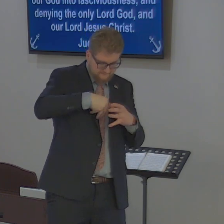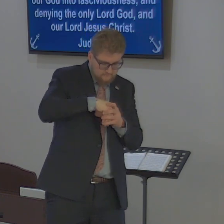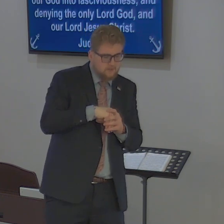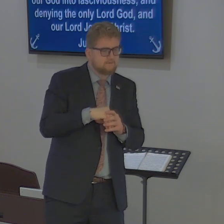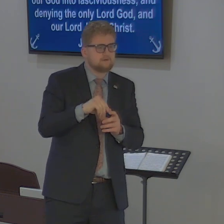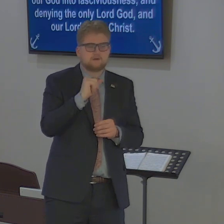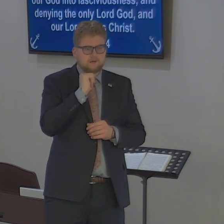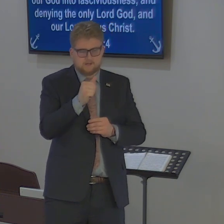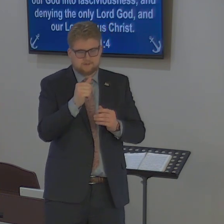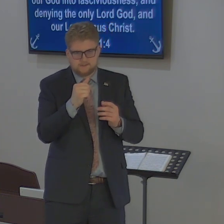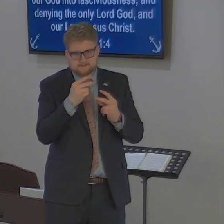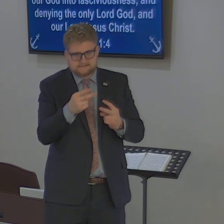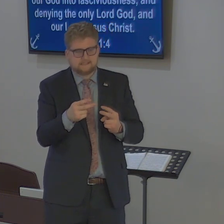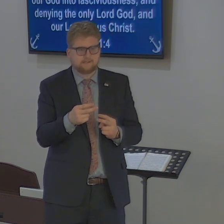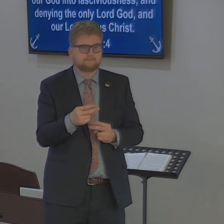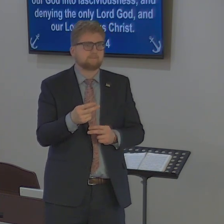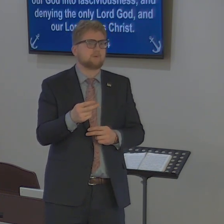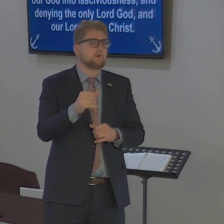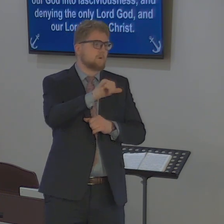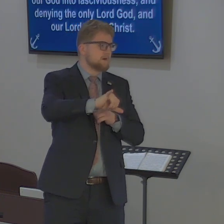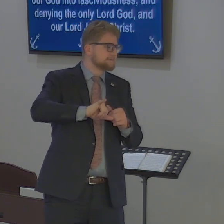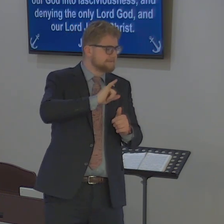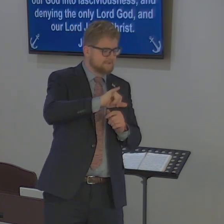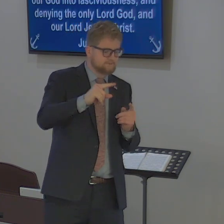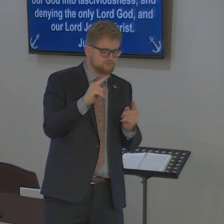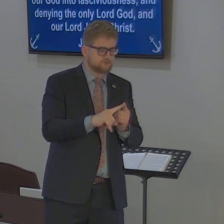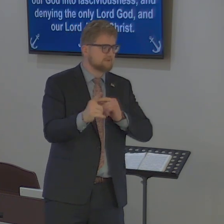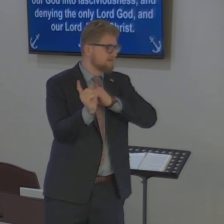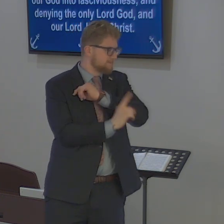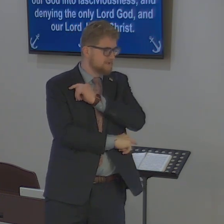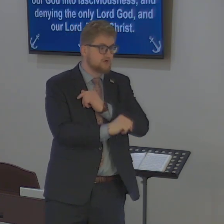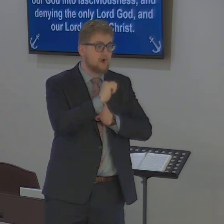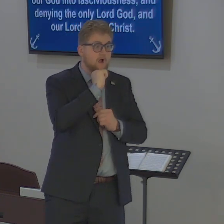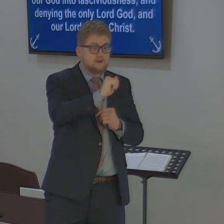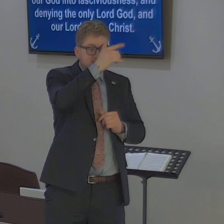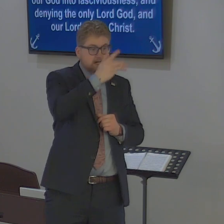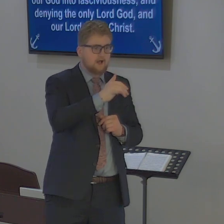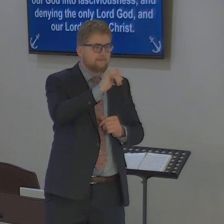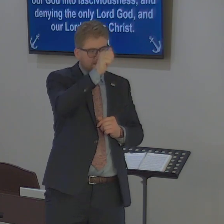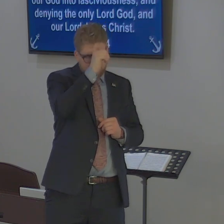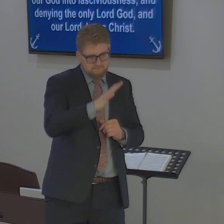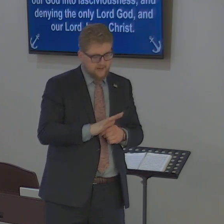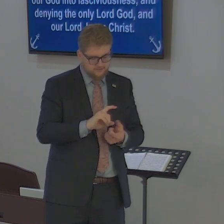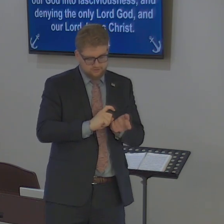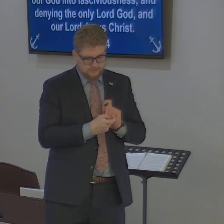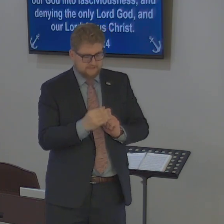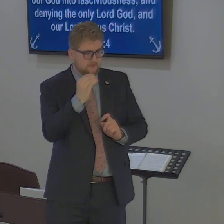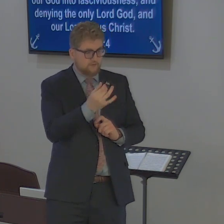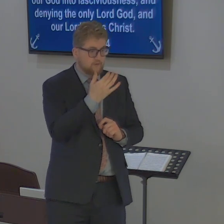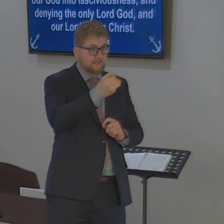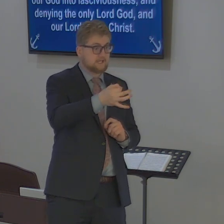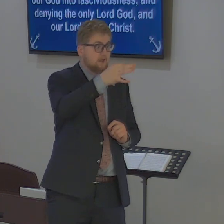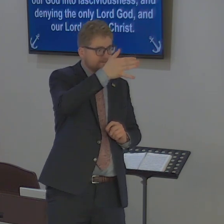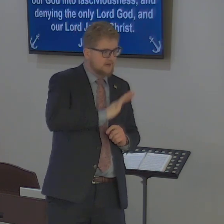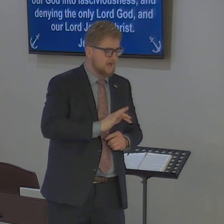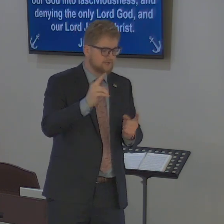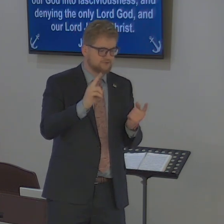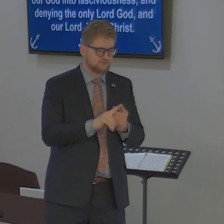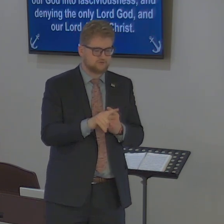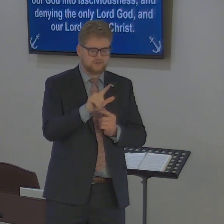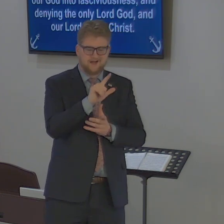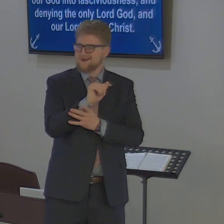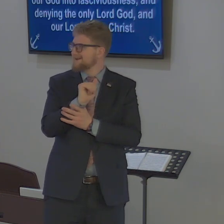old ordained to this condemnation, ungodly men, turning the grace of our God into lasciviousness,